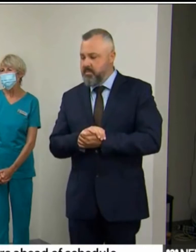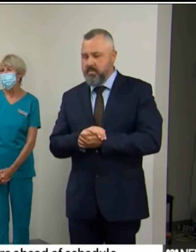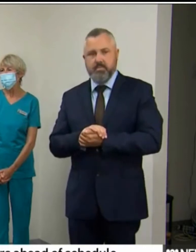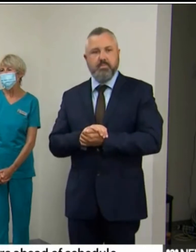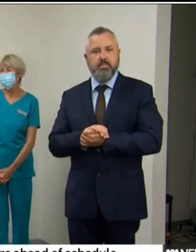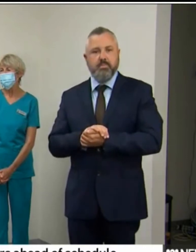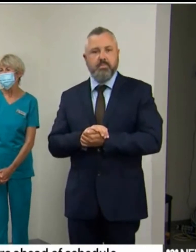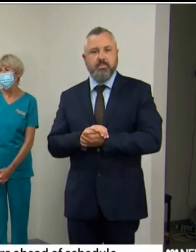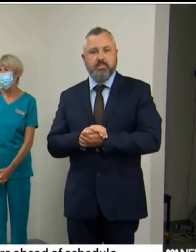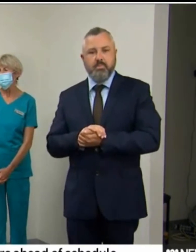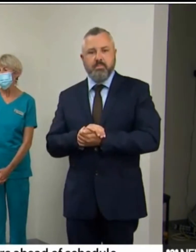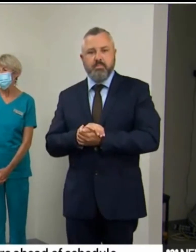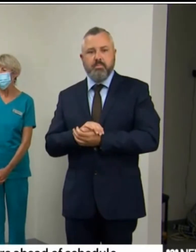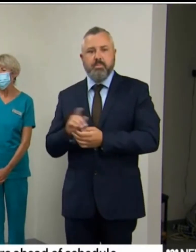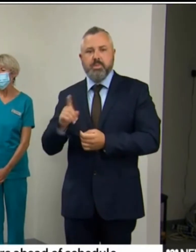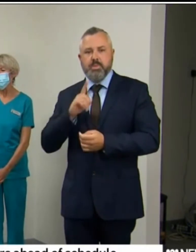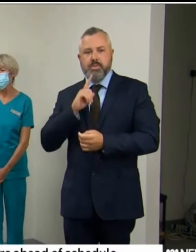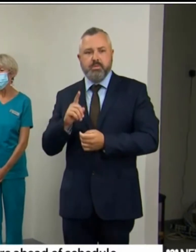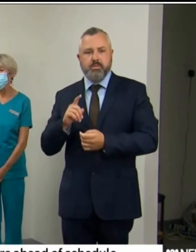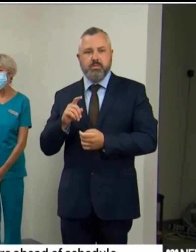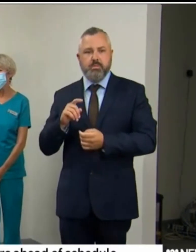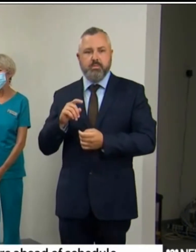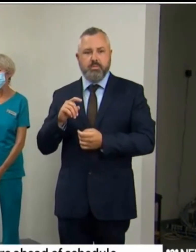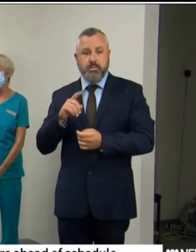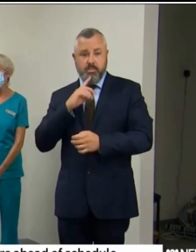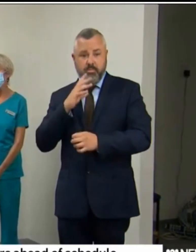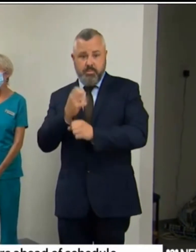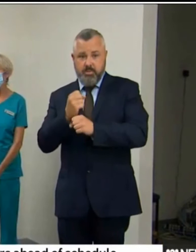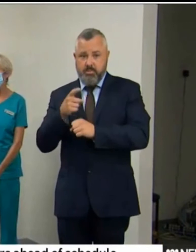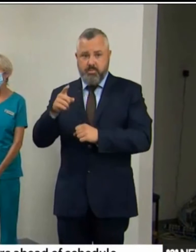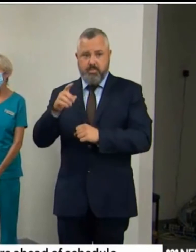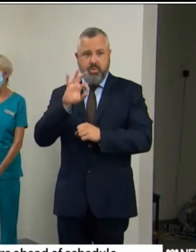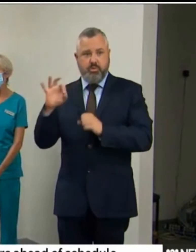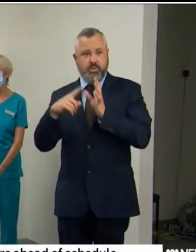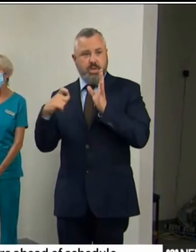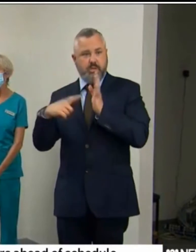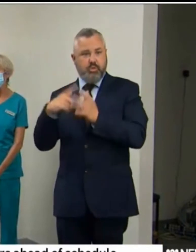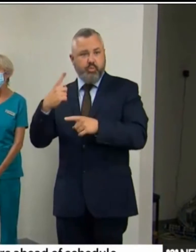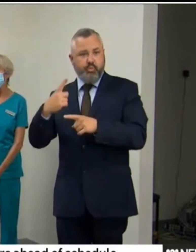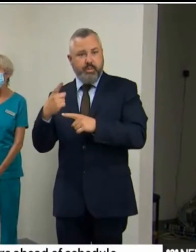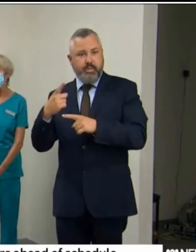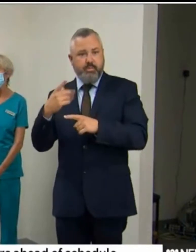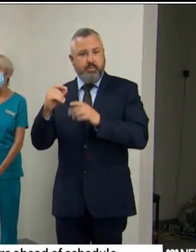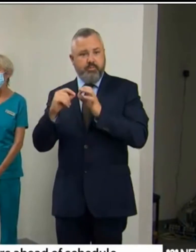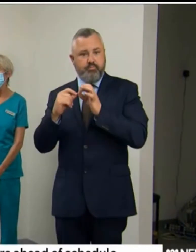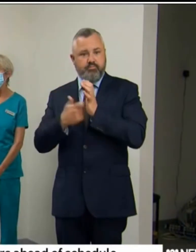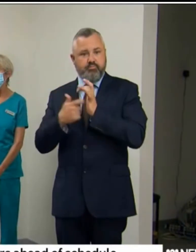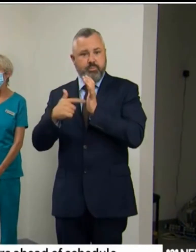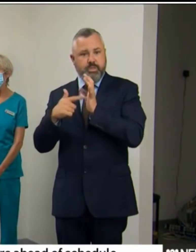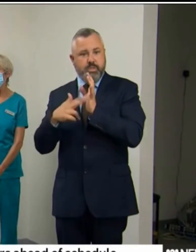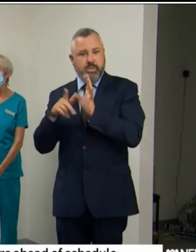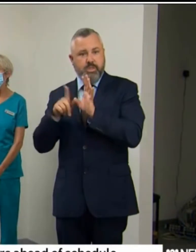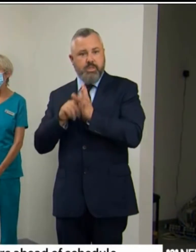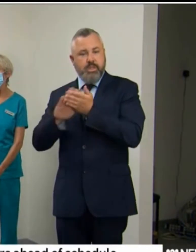Regardless of whether she said or not, she said that the government had not acted as quickly as she would have liked on the report that she'd authored into workplace harassment and handed